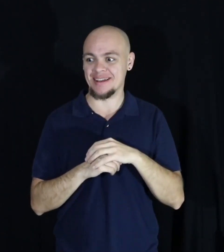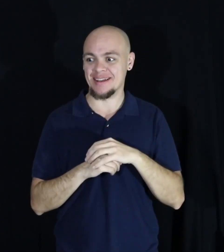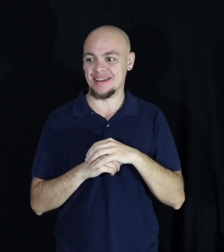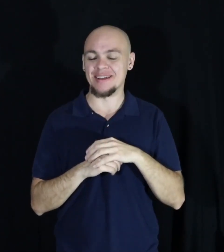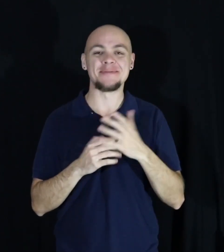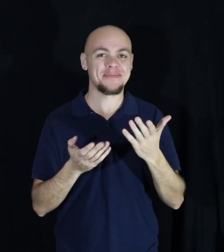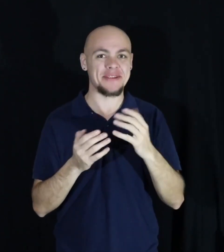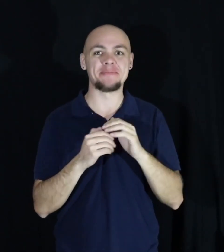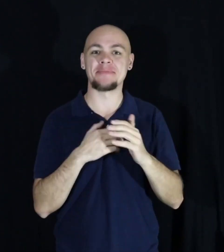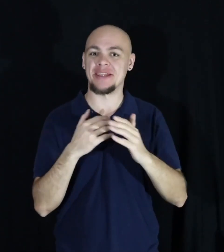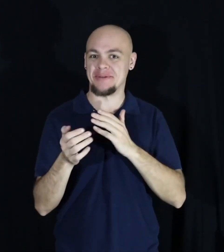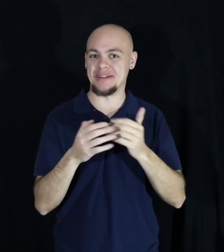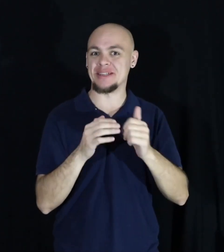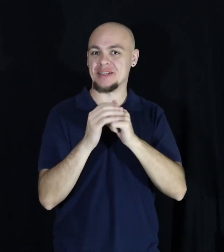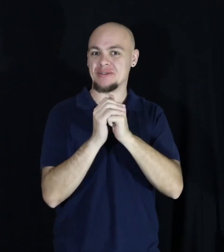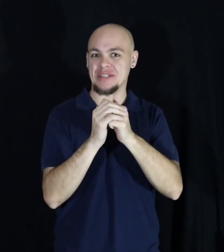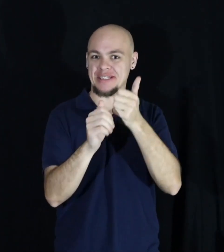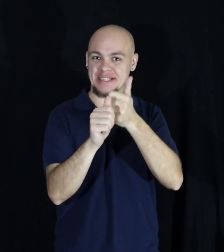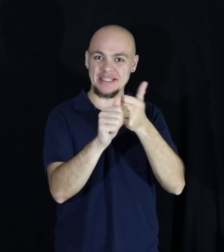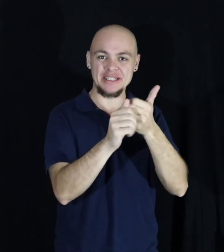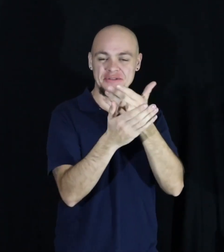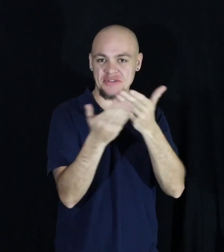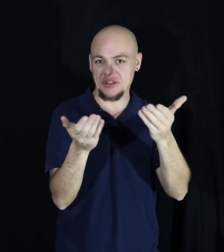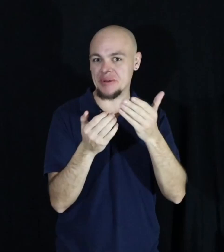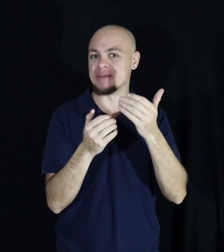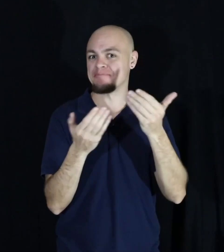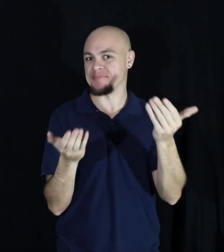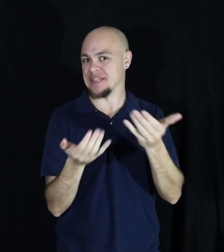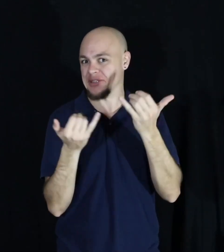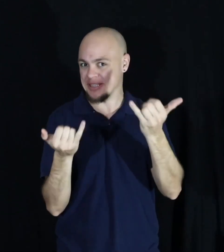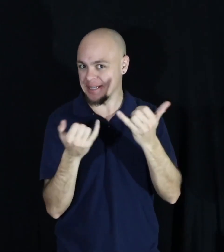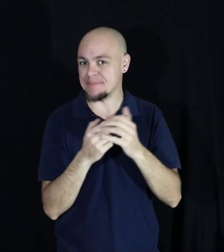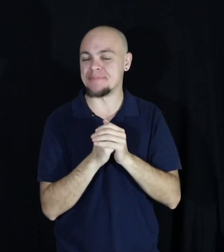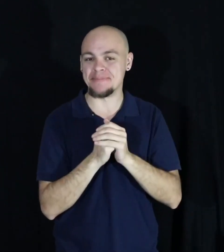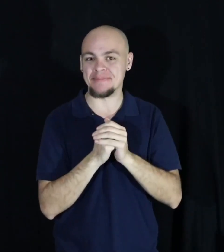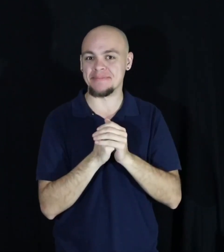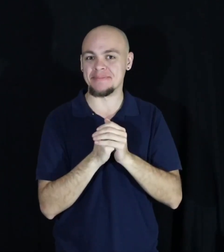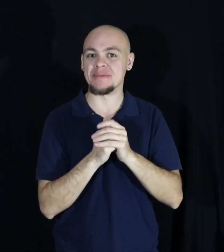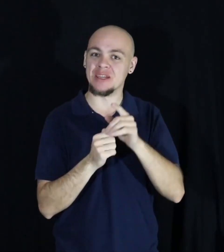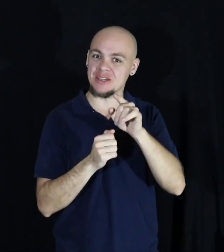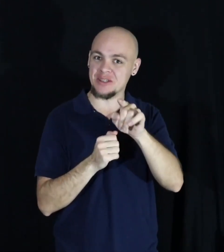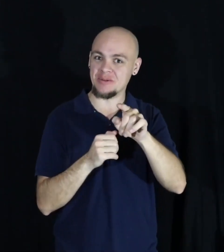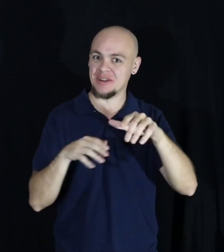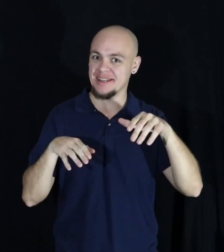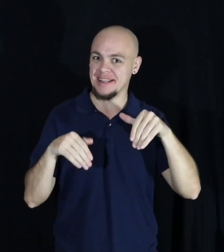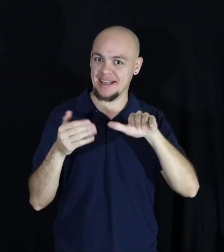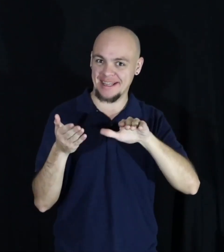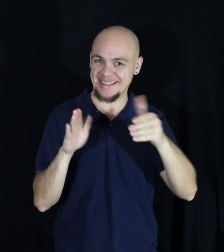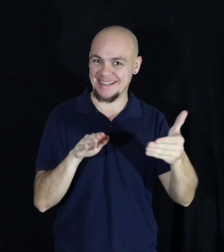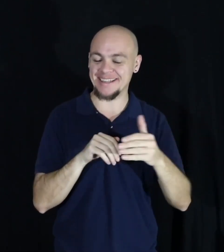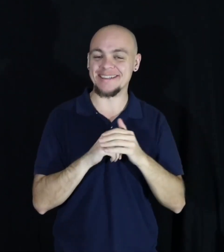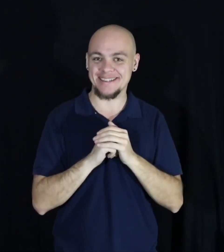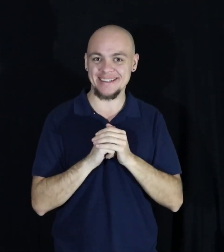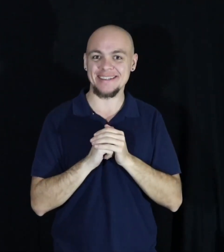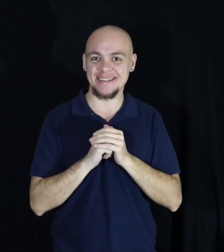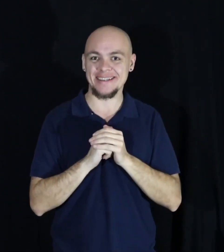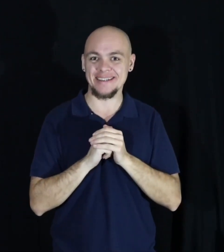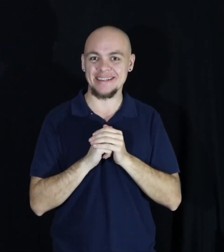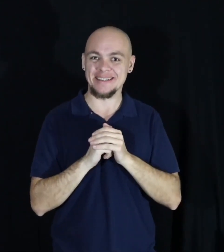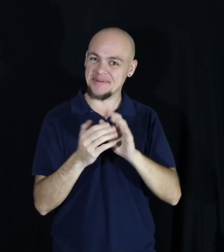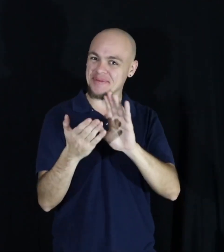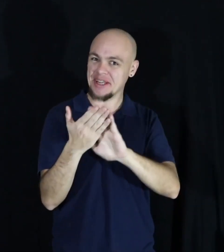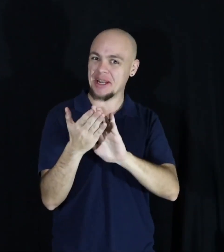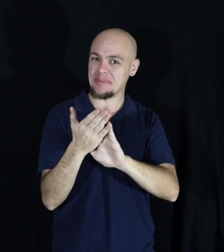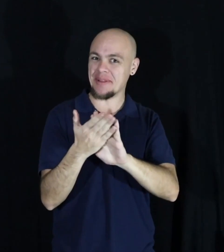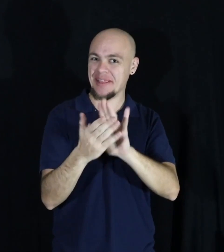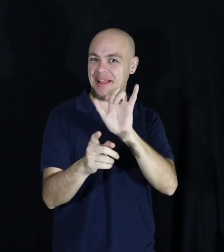But congratulations, every single one of you in this room here today are not dead yet. Yeah, you can applaud